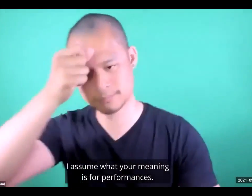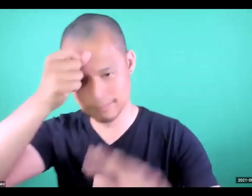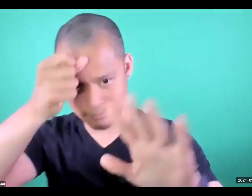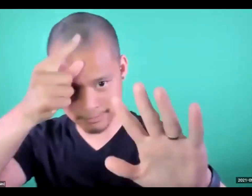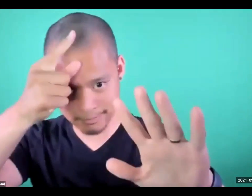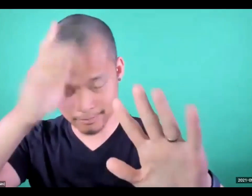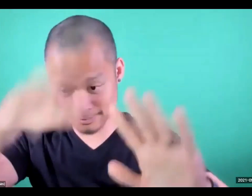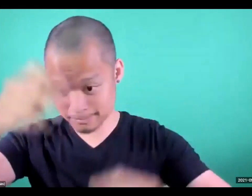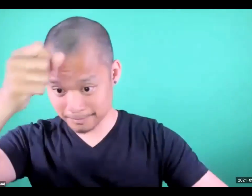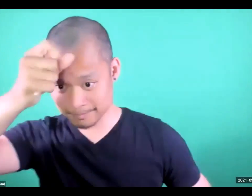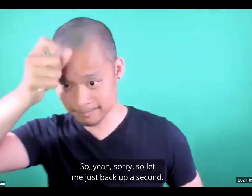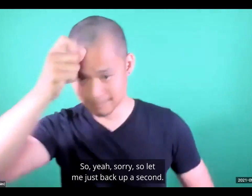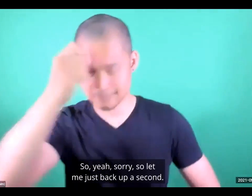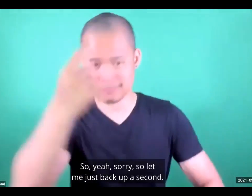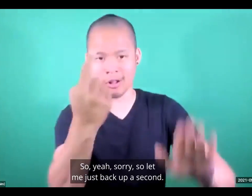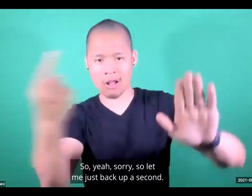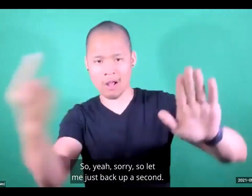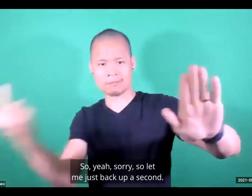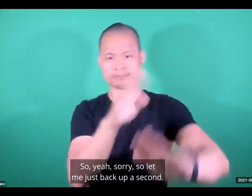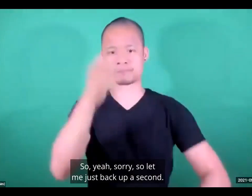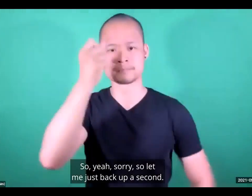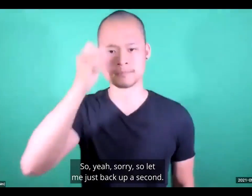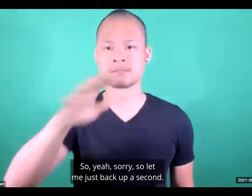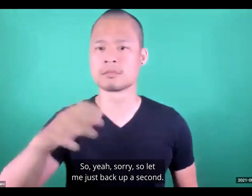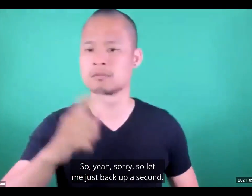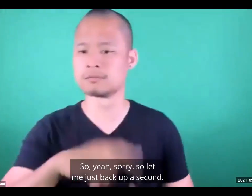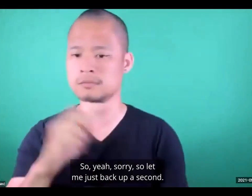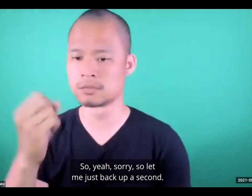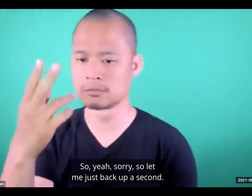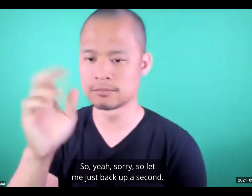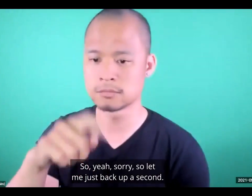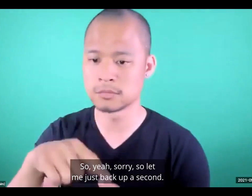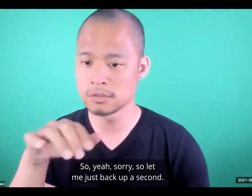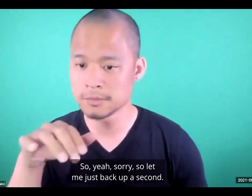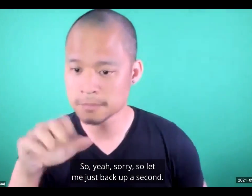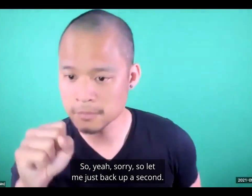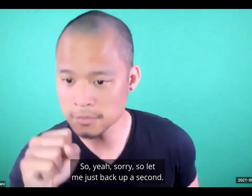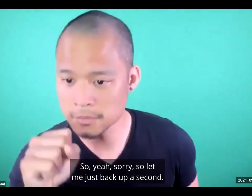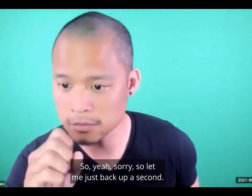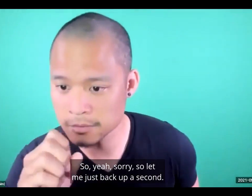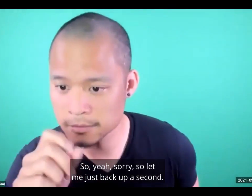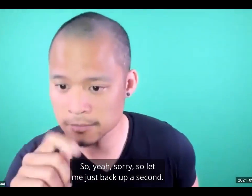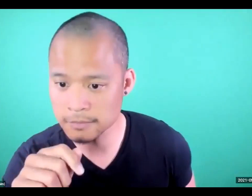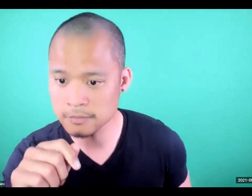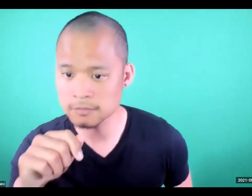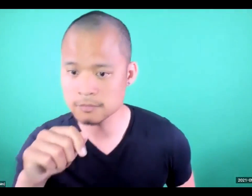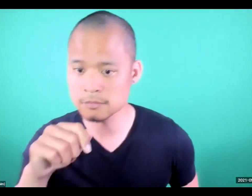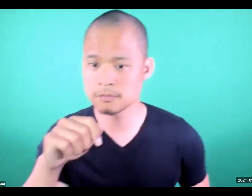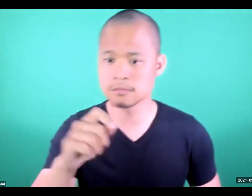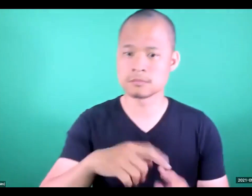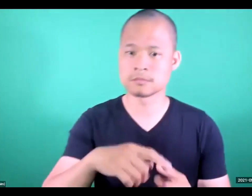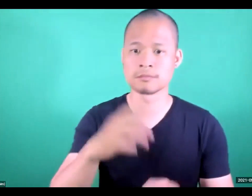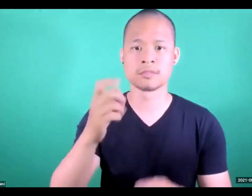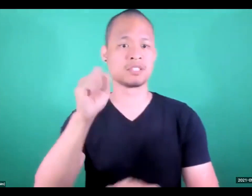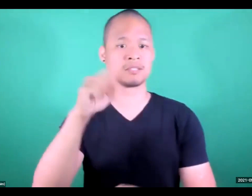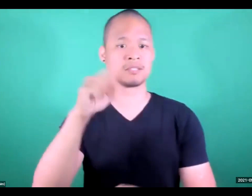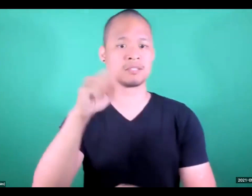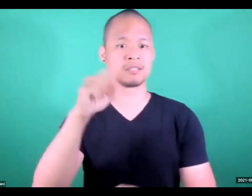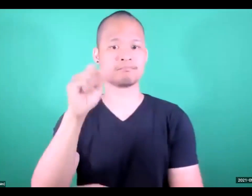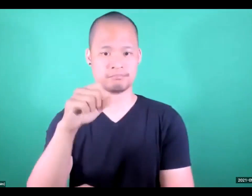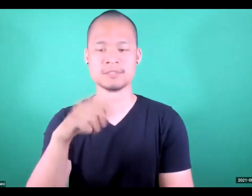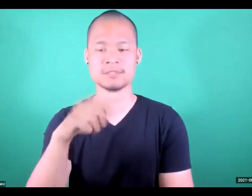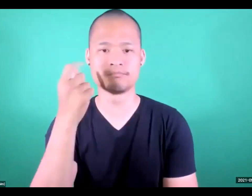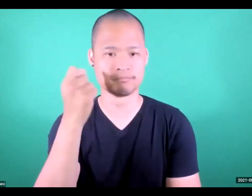performances. So, sorry. So let me just back up a second.